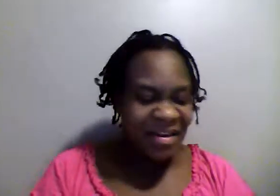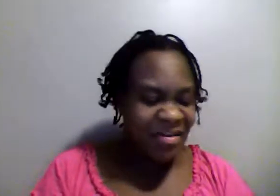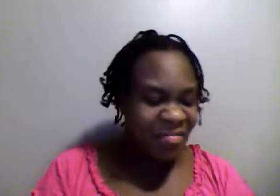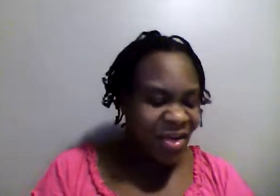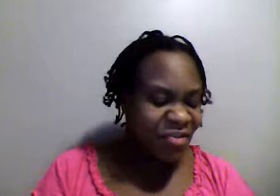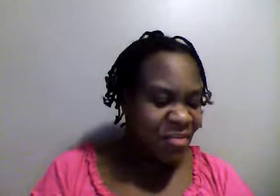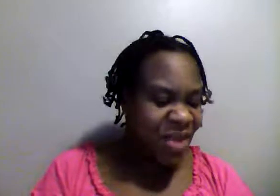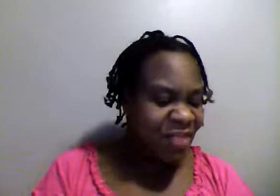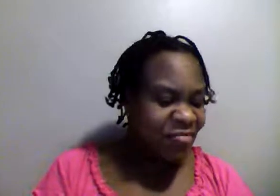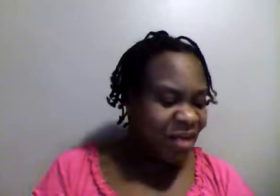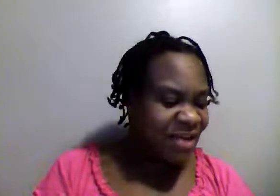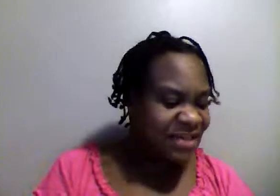Bottom end rot